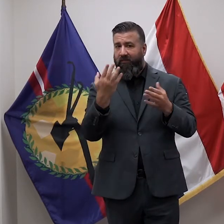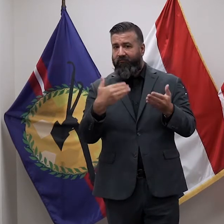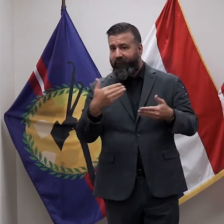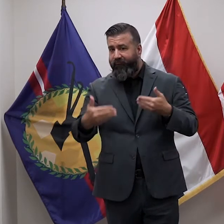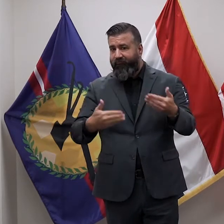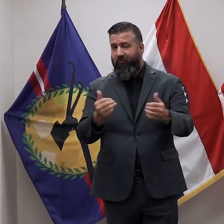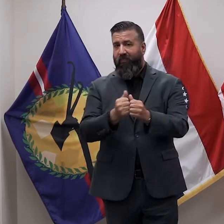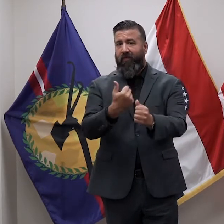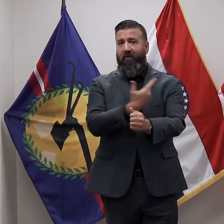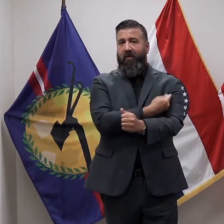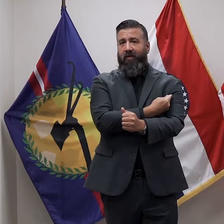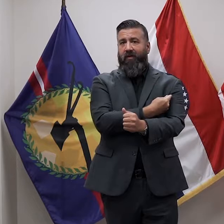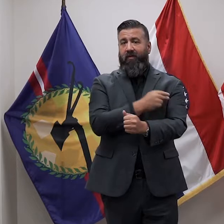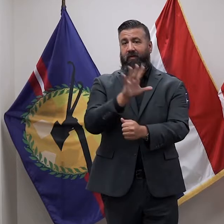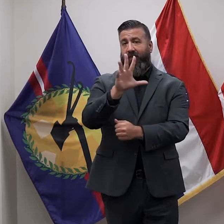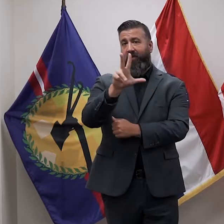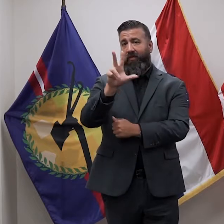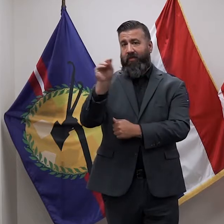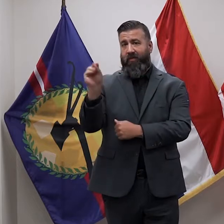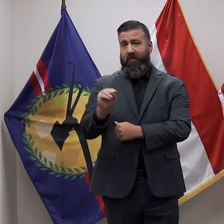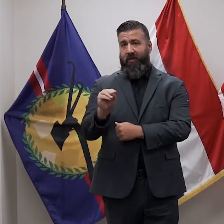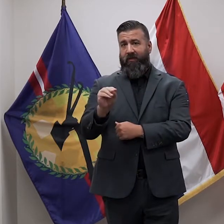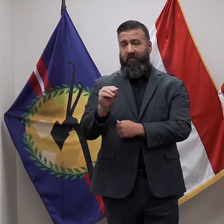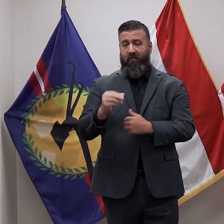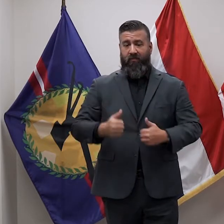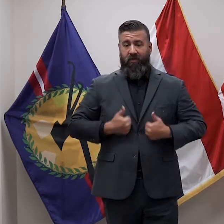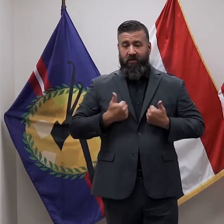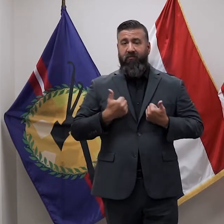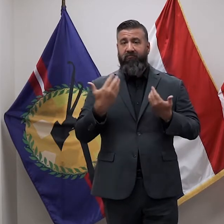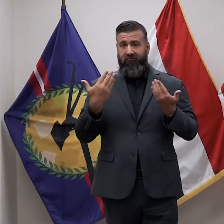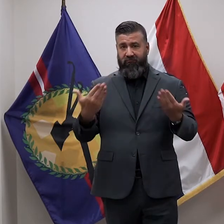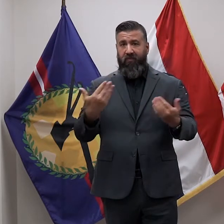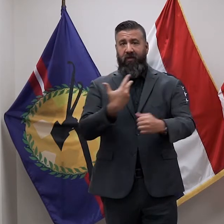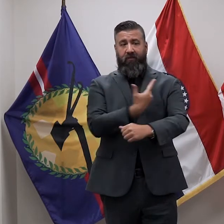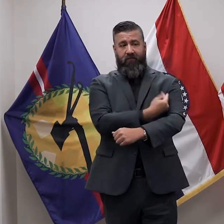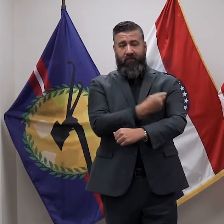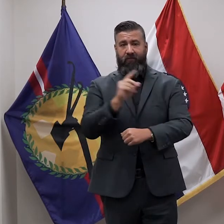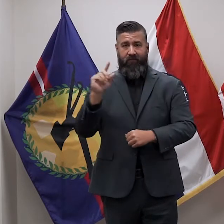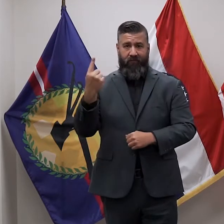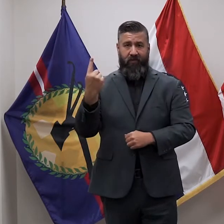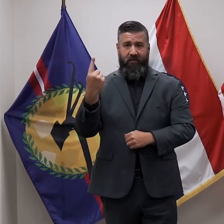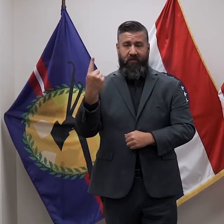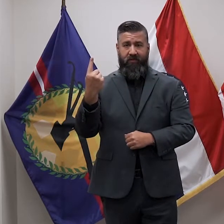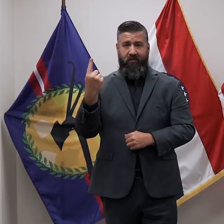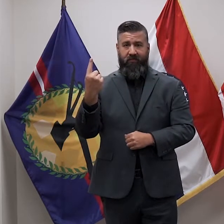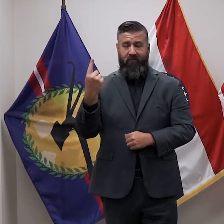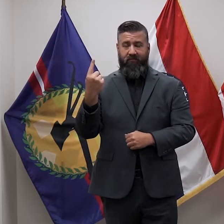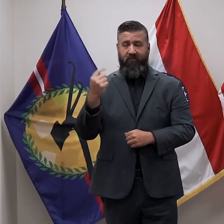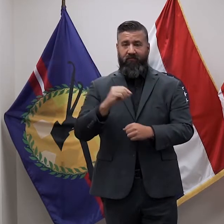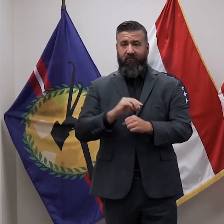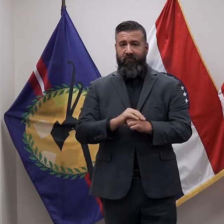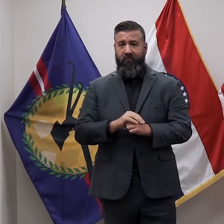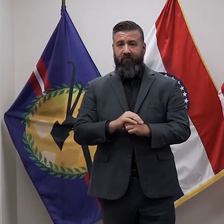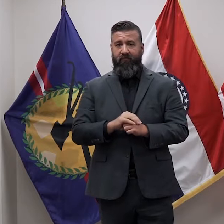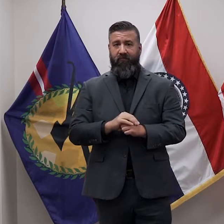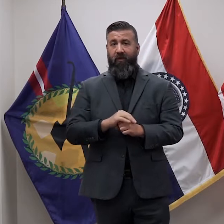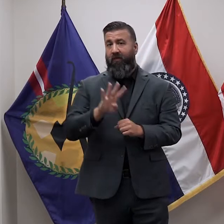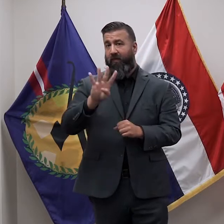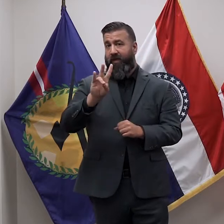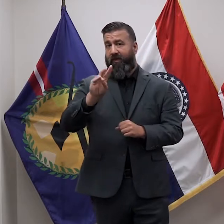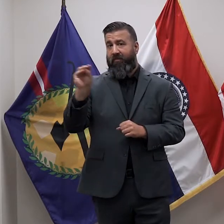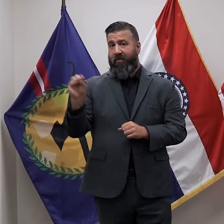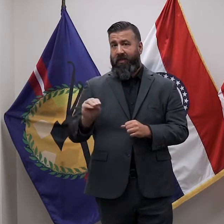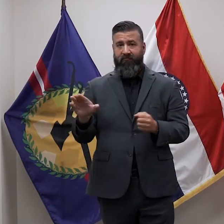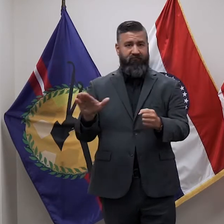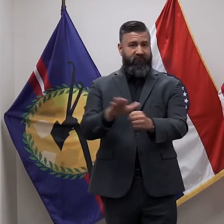for vaccination. So 53% of county residents have initiated a first dose of any COVID virus vaccine, and